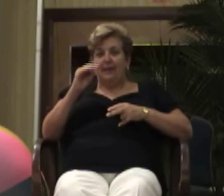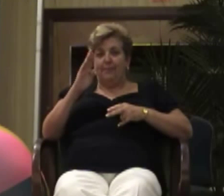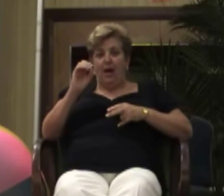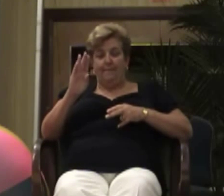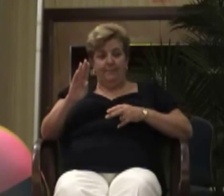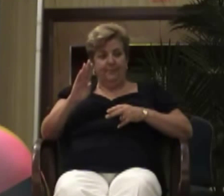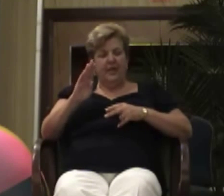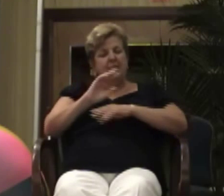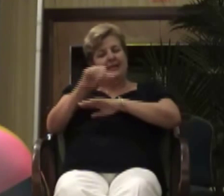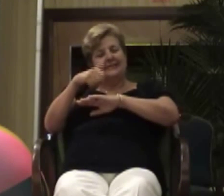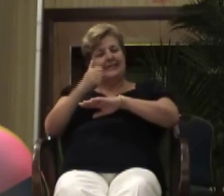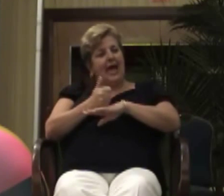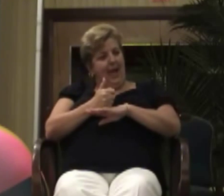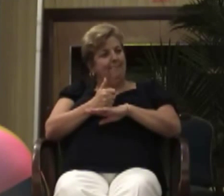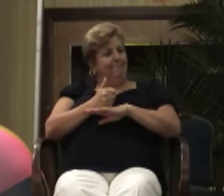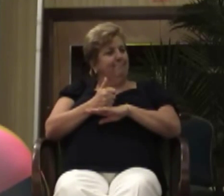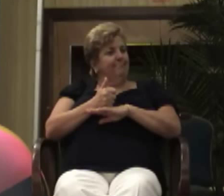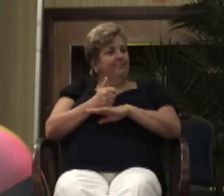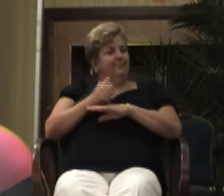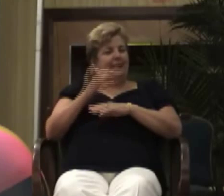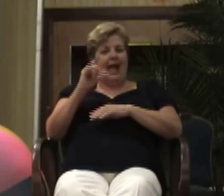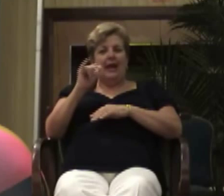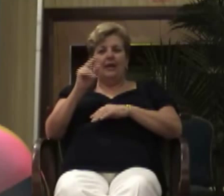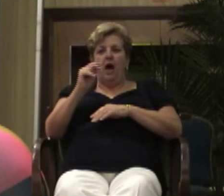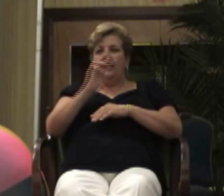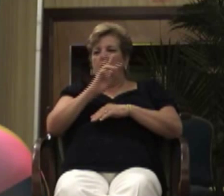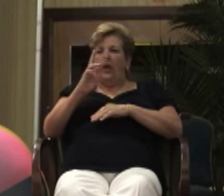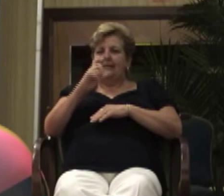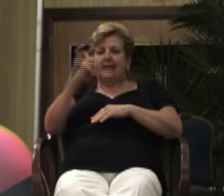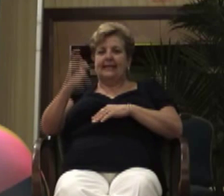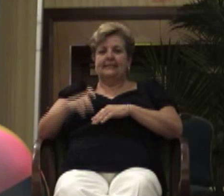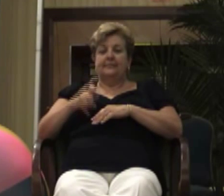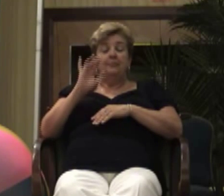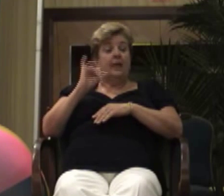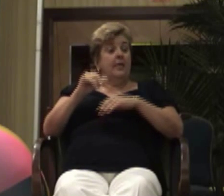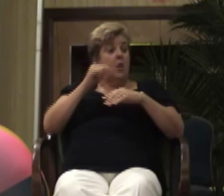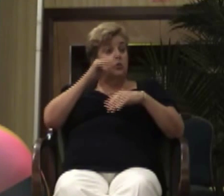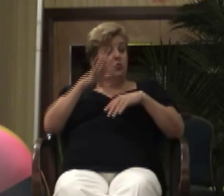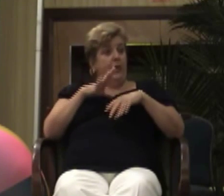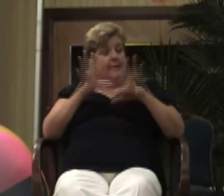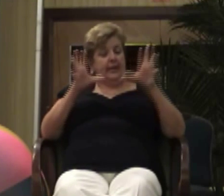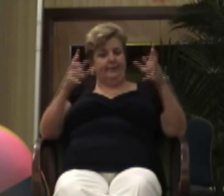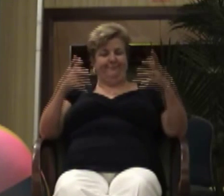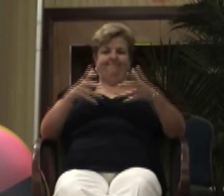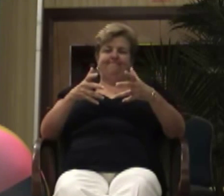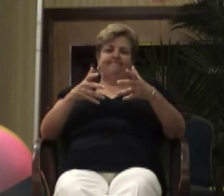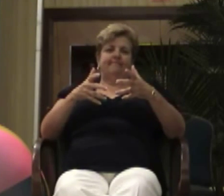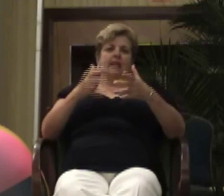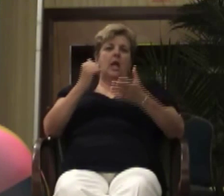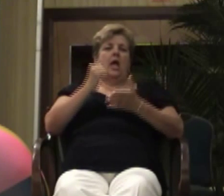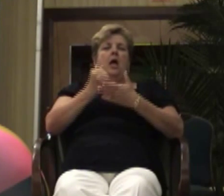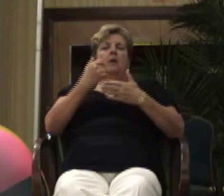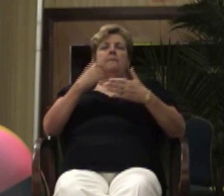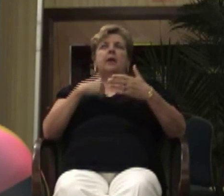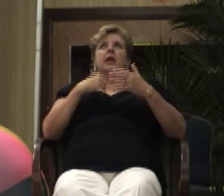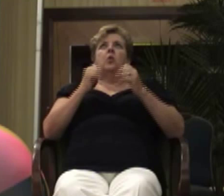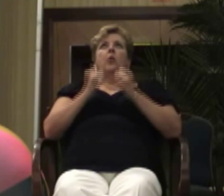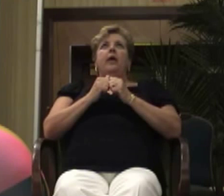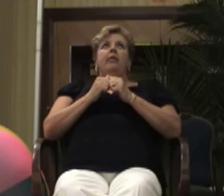it in West Texas, a magnificent woman. And those women just helped me with my